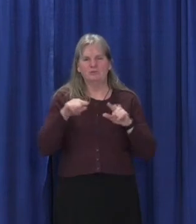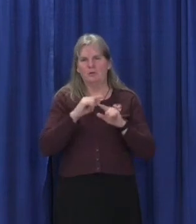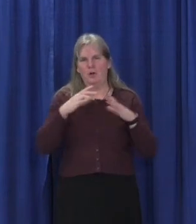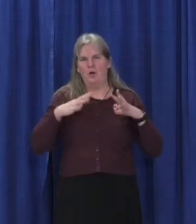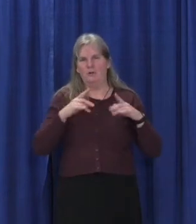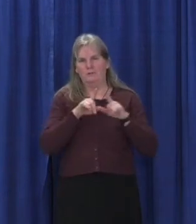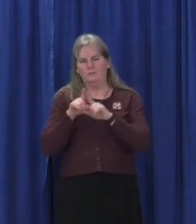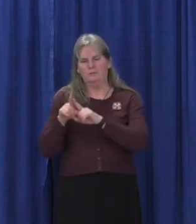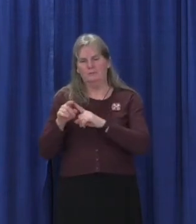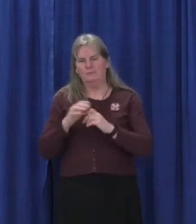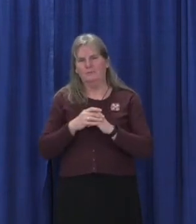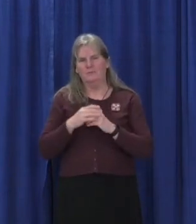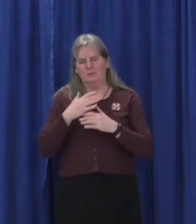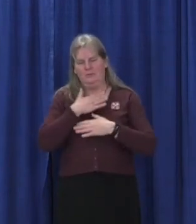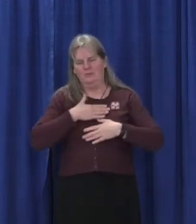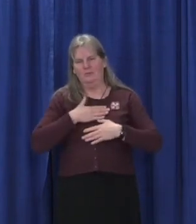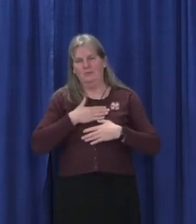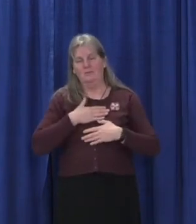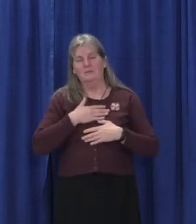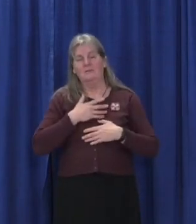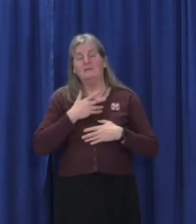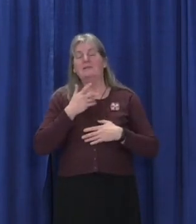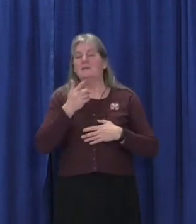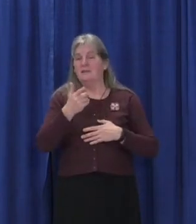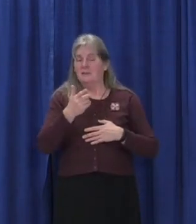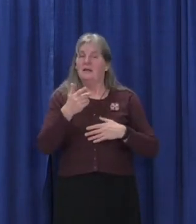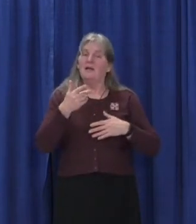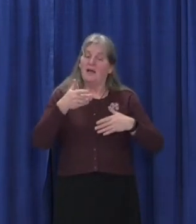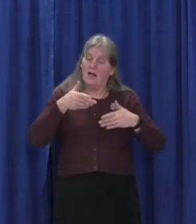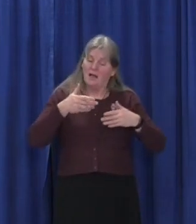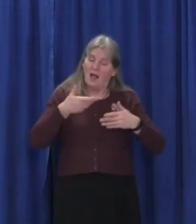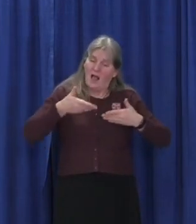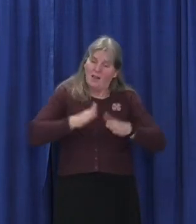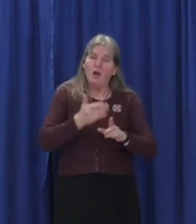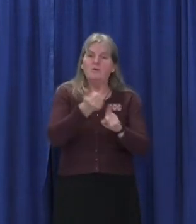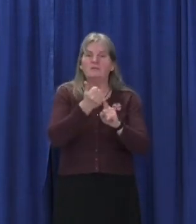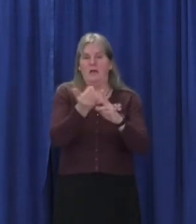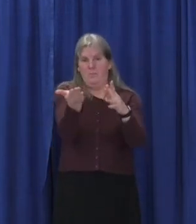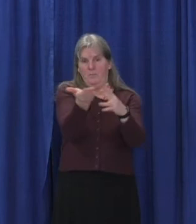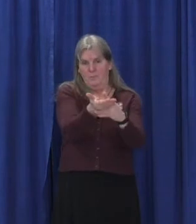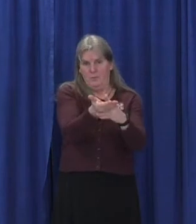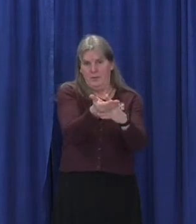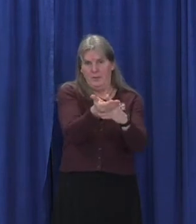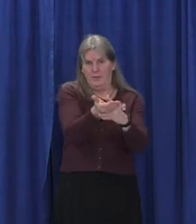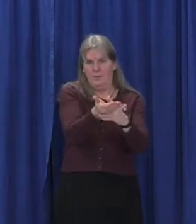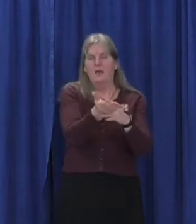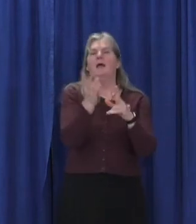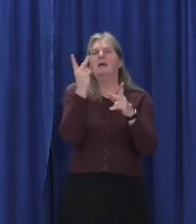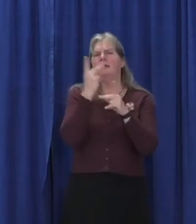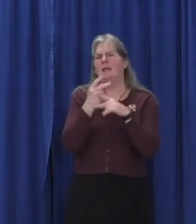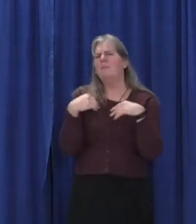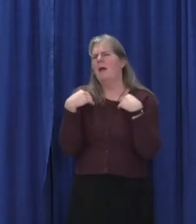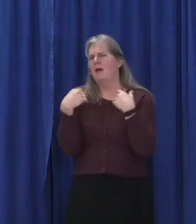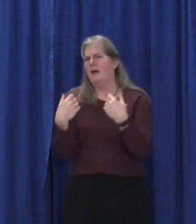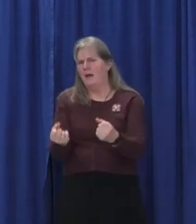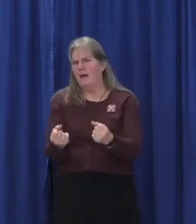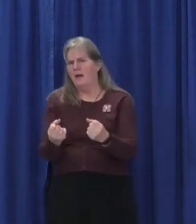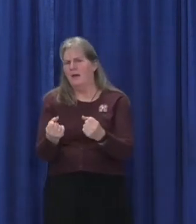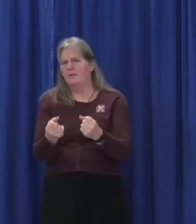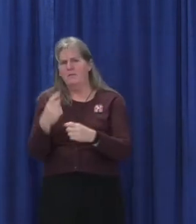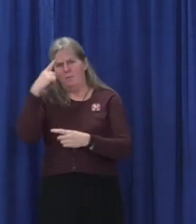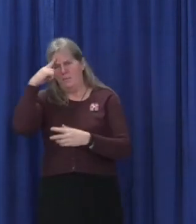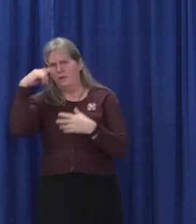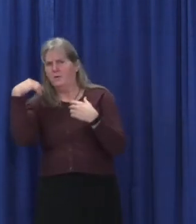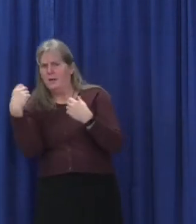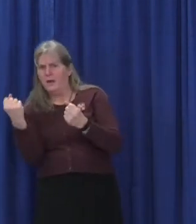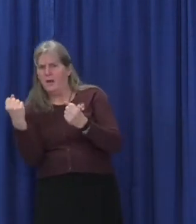season. Take the break you need. Do what you need to do to stay healthy for your mental health